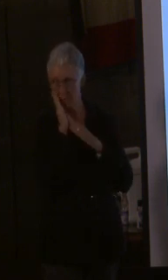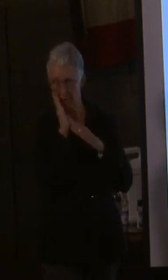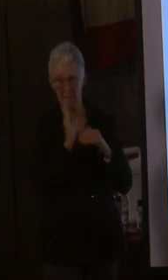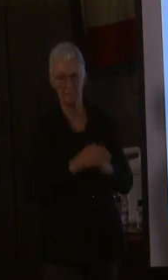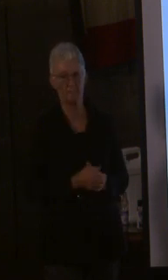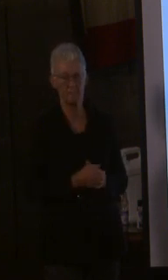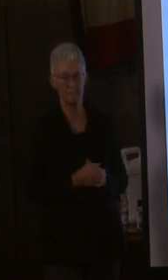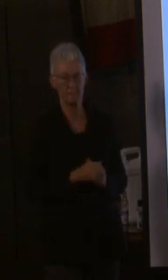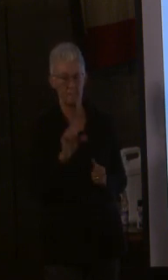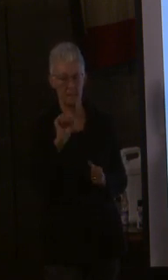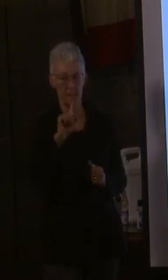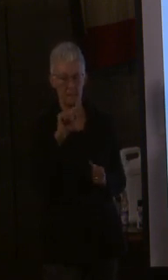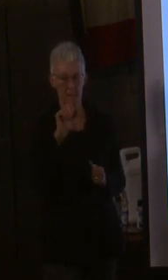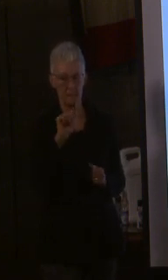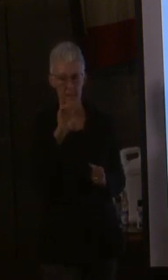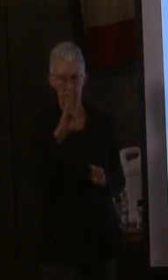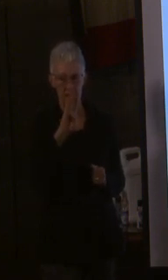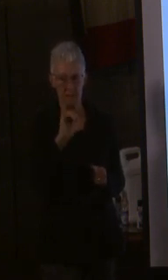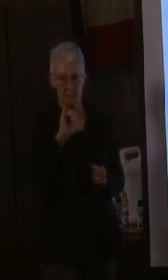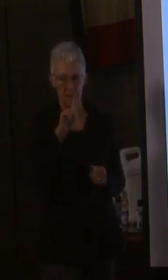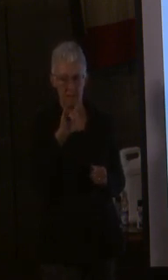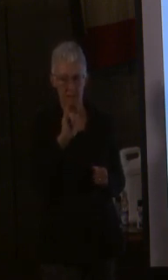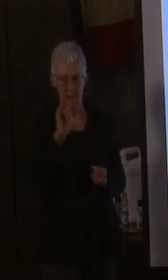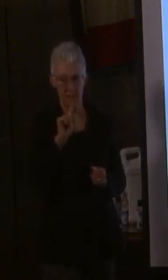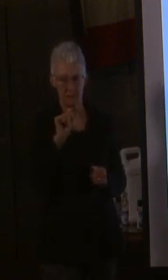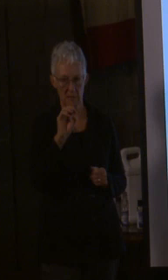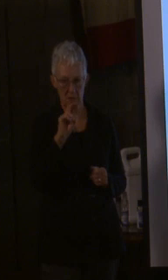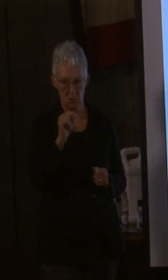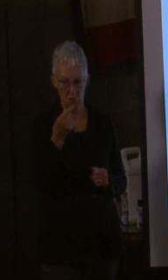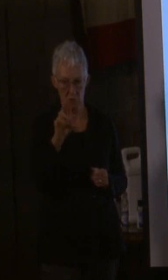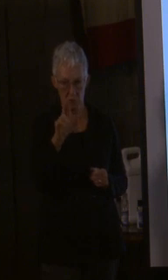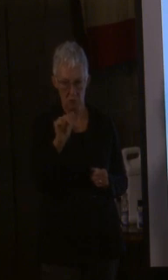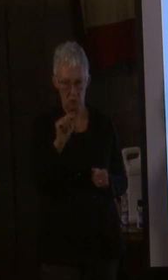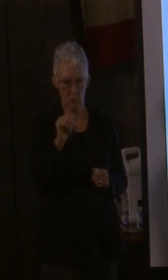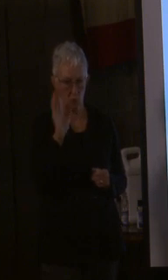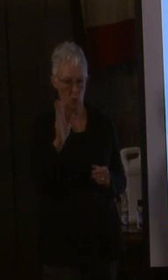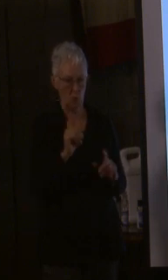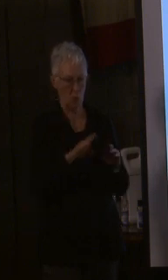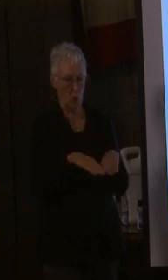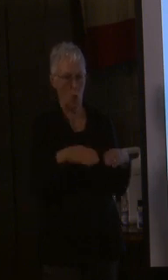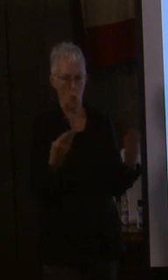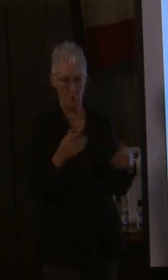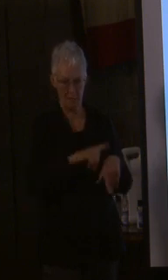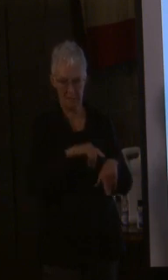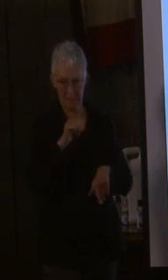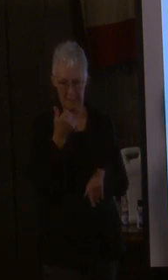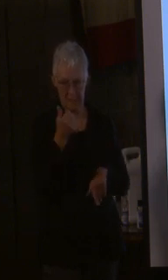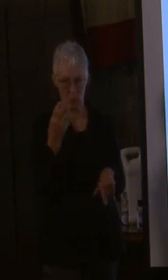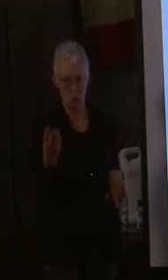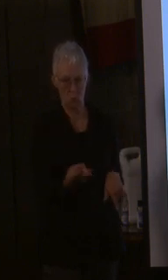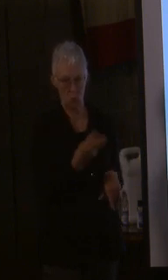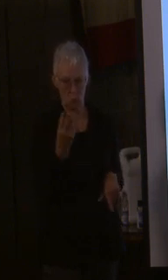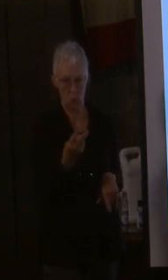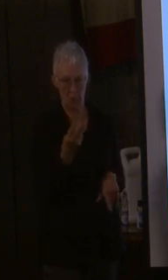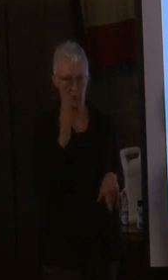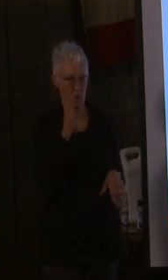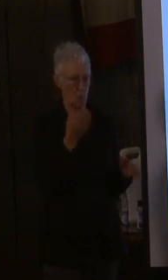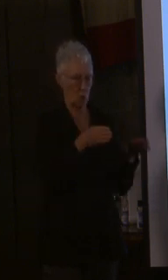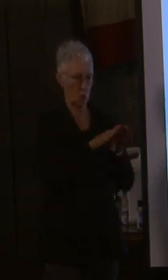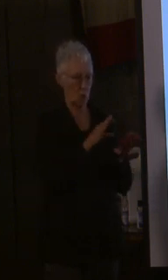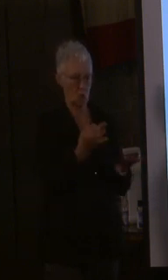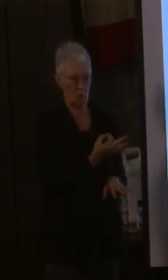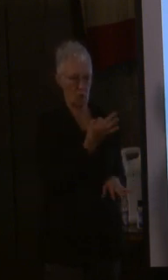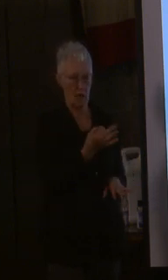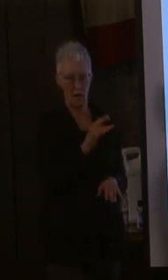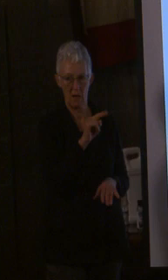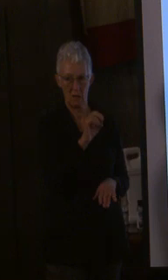stabilization grants application will open at 10 a.m. on Wednesday, October 21st, and close on Friday,